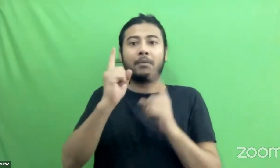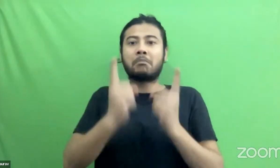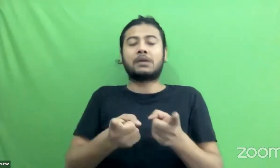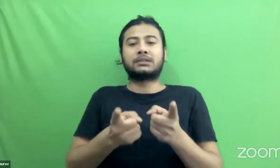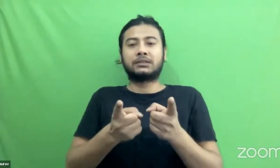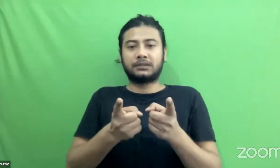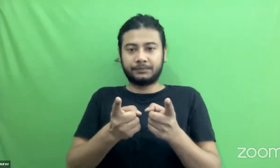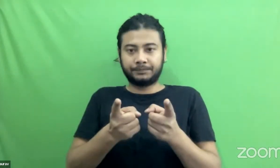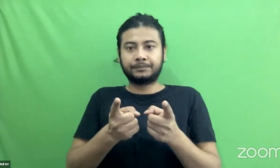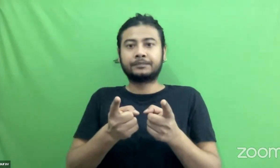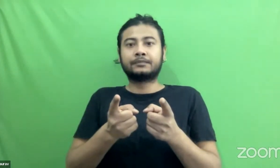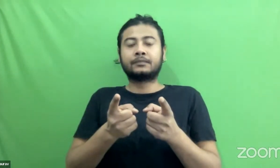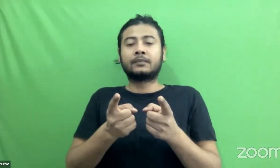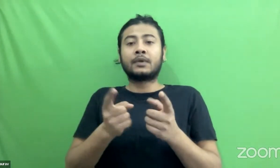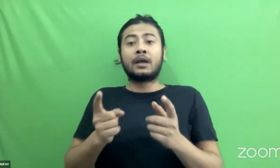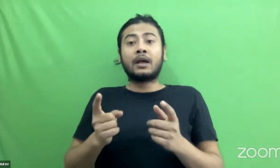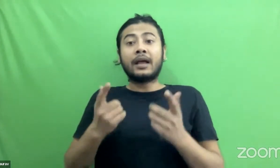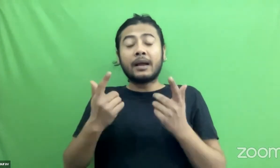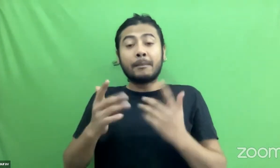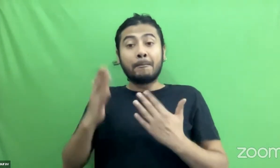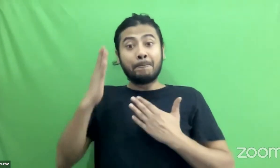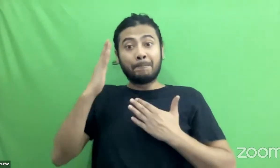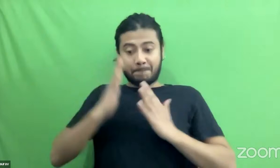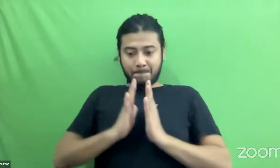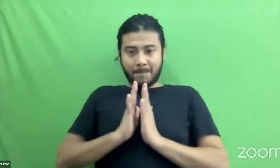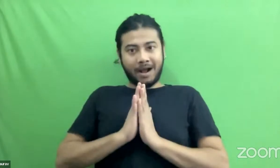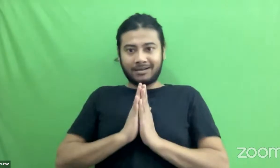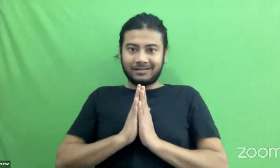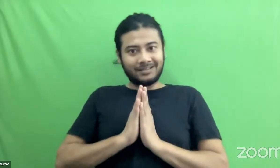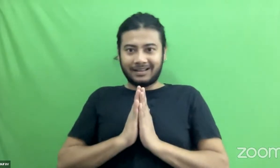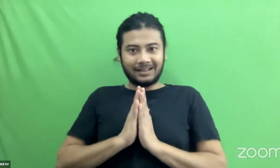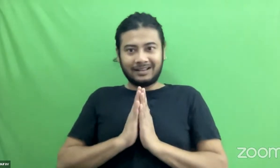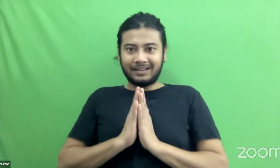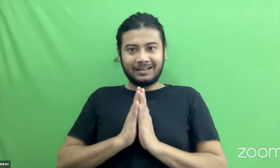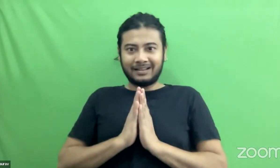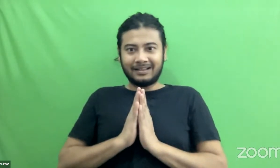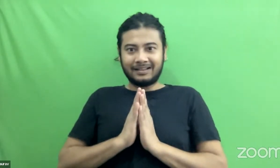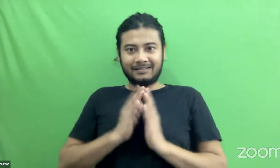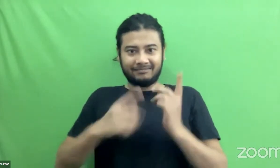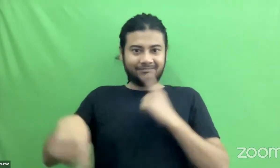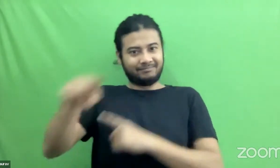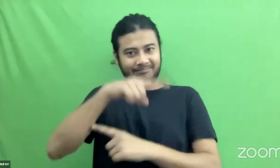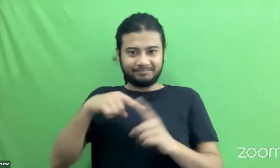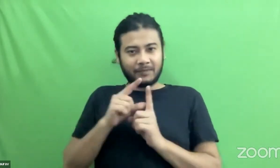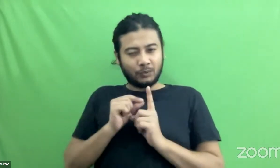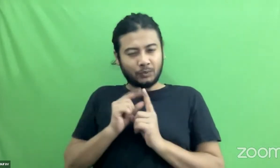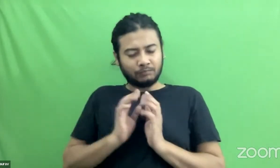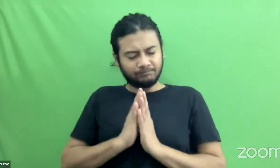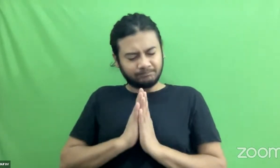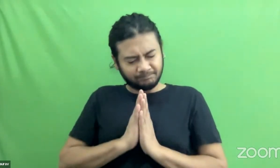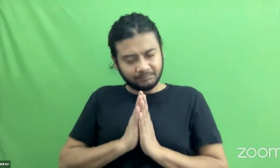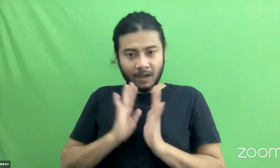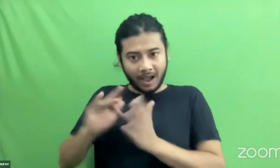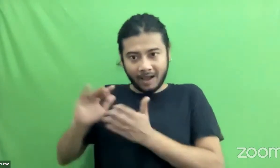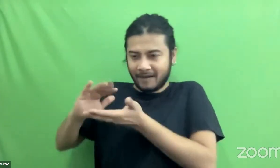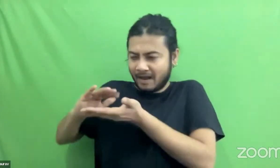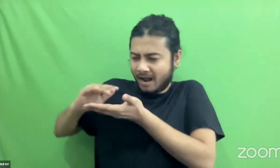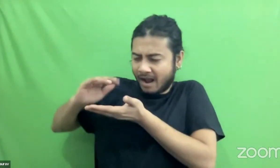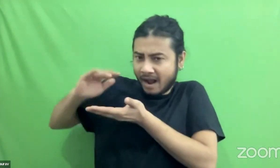do little bhakti, Krishna not only forwards that in your next birth, but you will be protected from